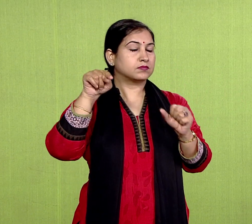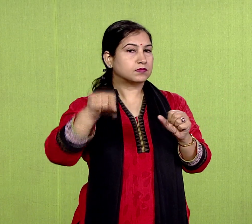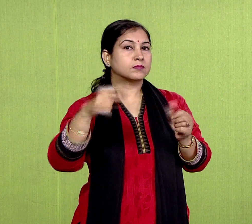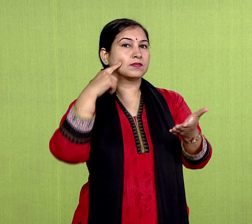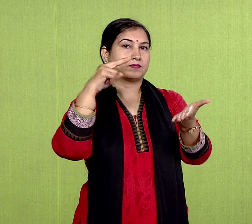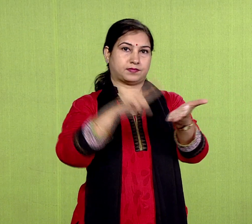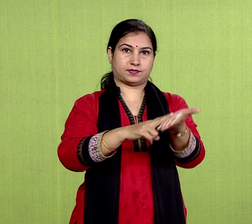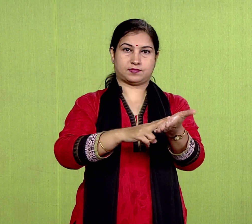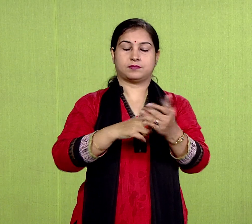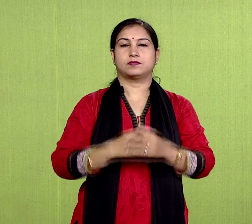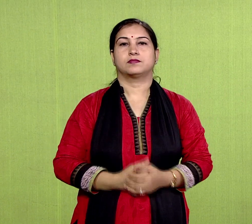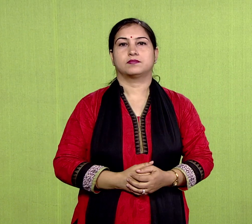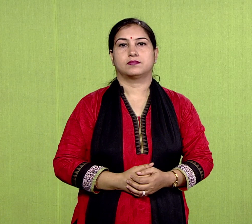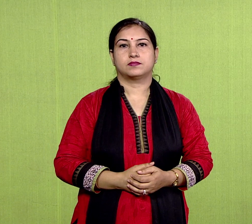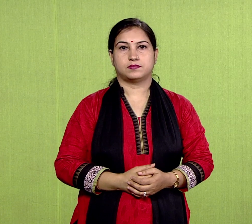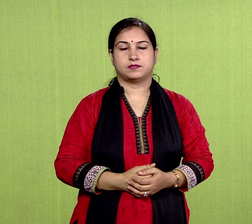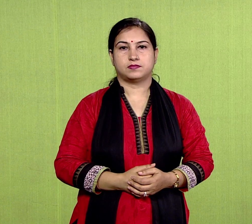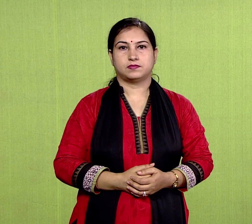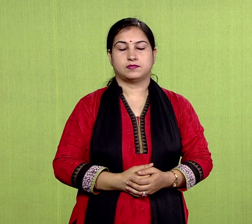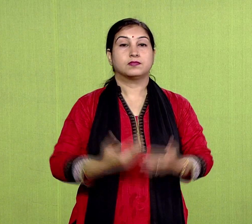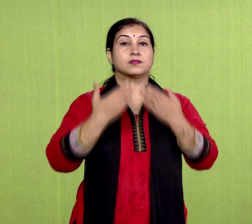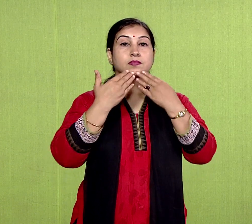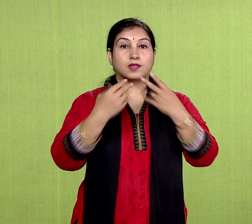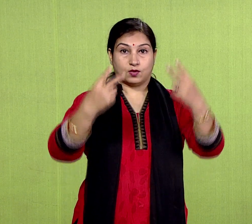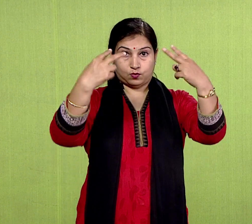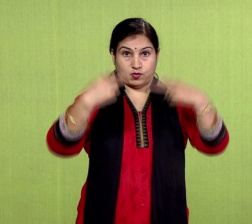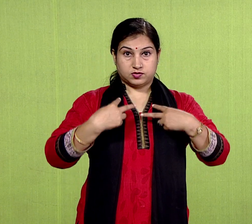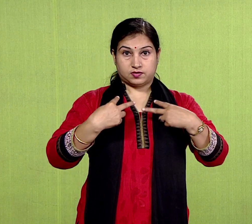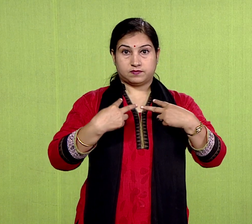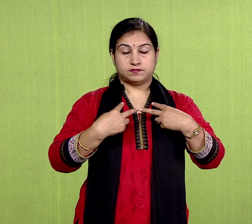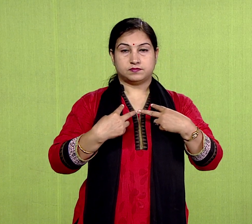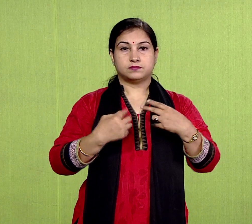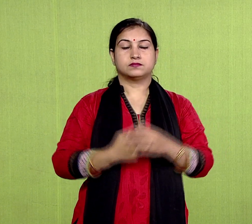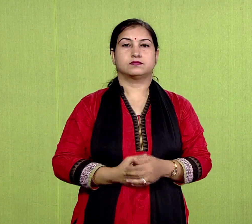www.nios.ac.in. Thanks for watching. Namaskar.